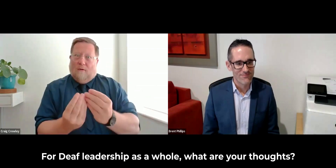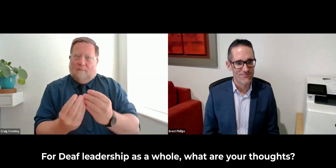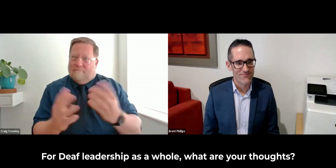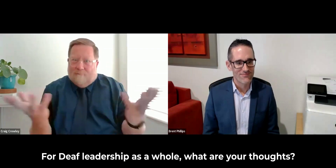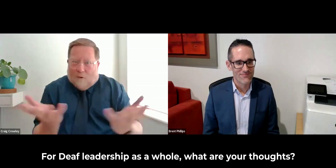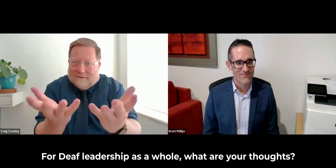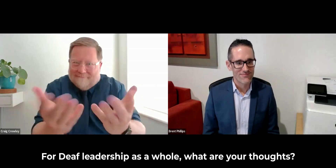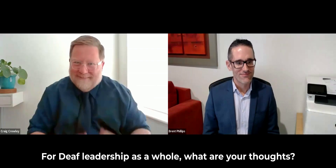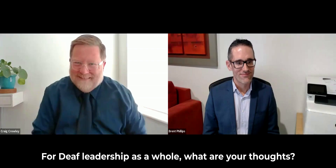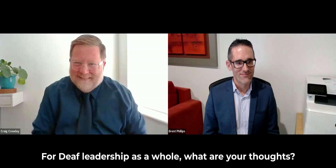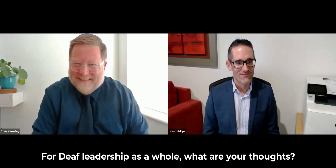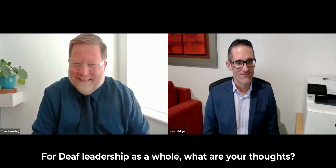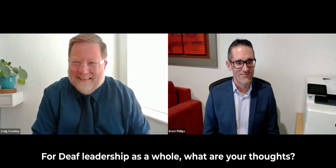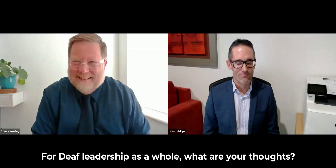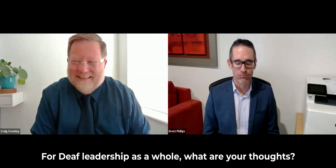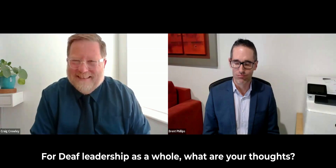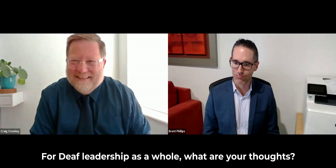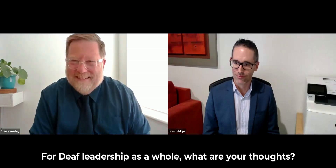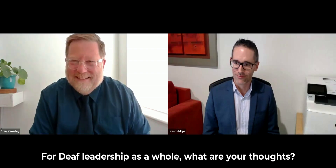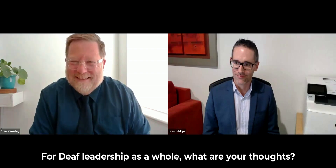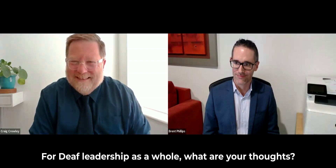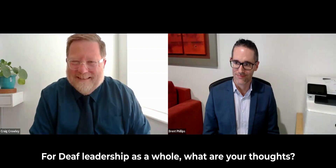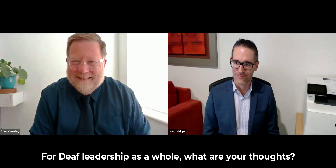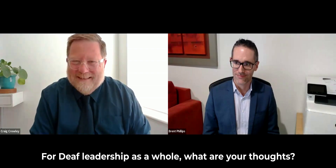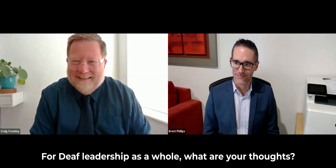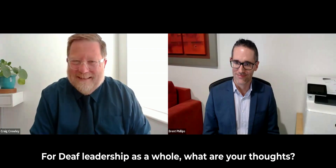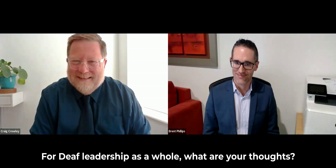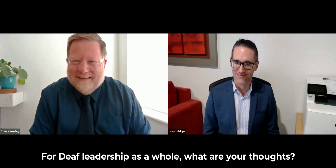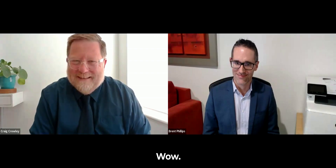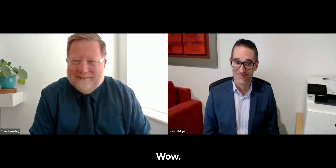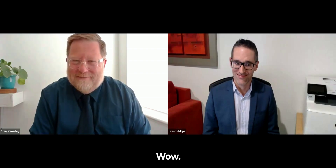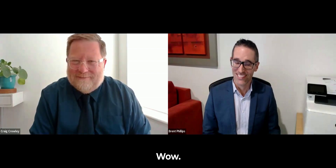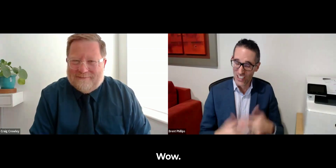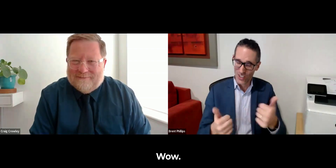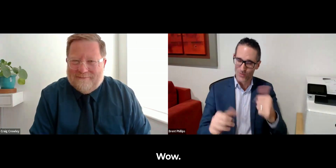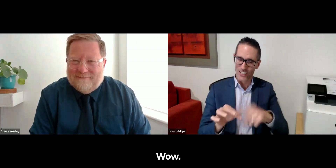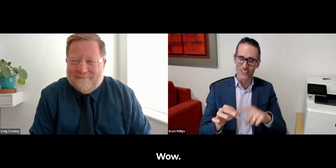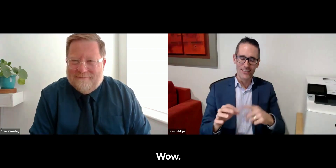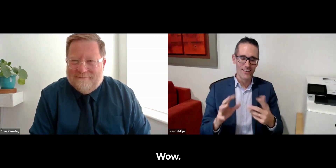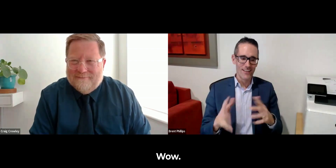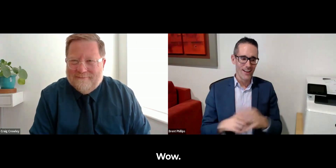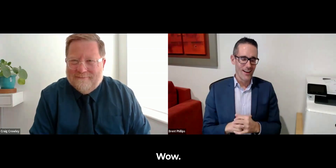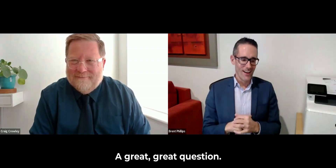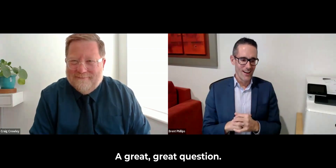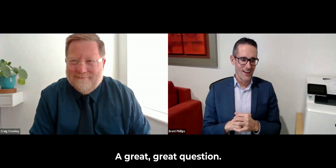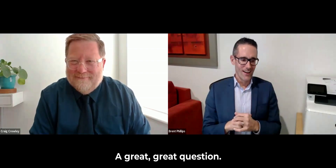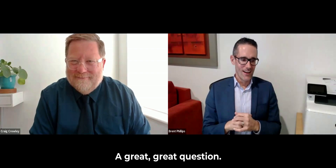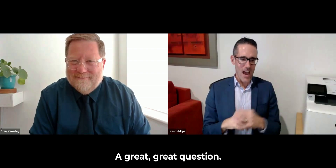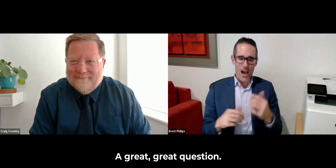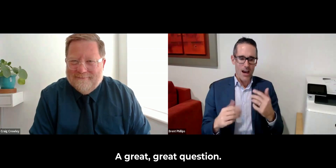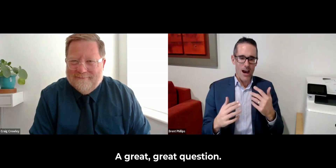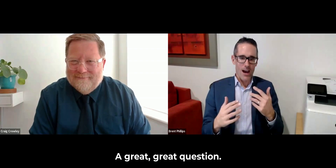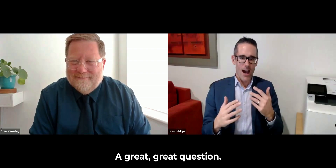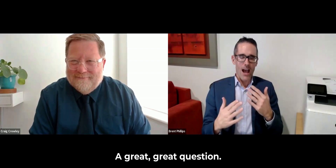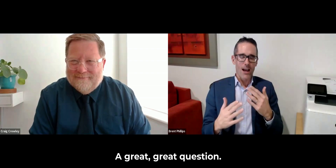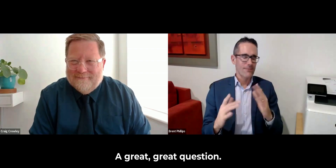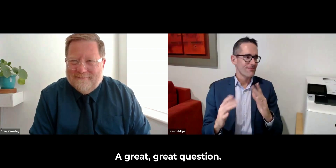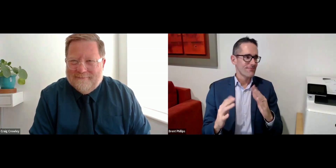For deaf leadership as a whole, what are your thoughts? Wow. A great, great question.